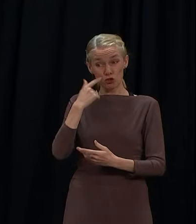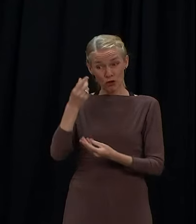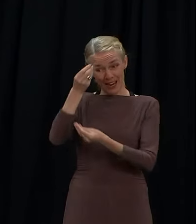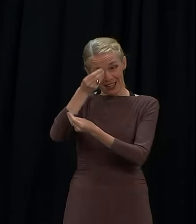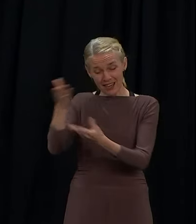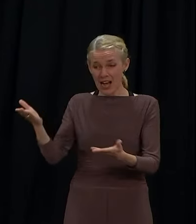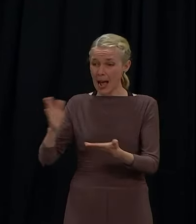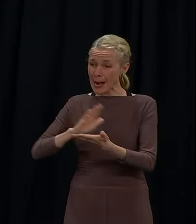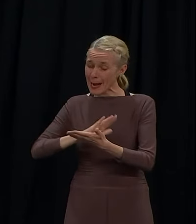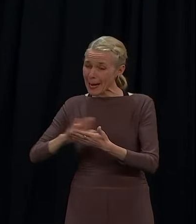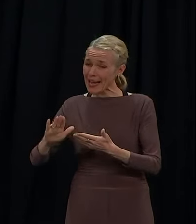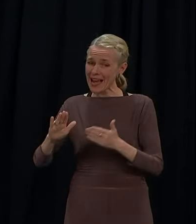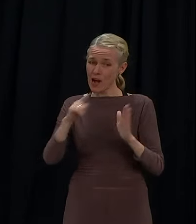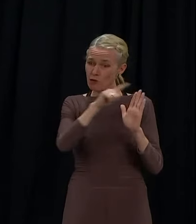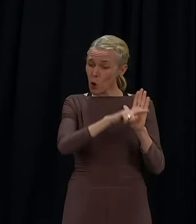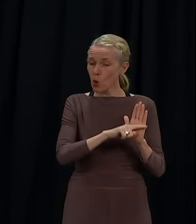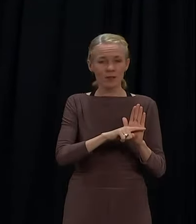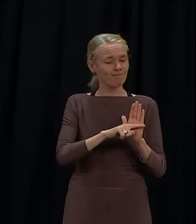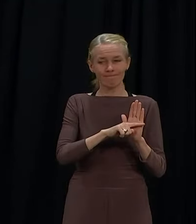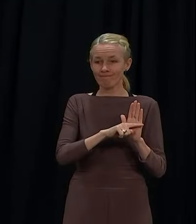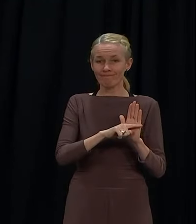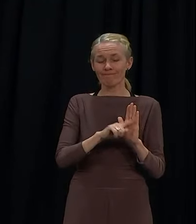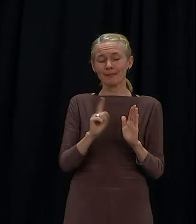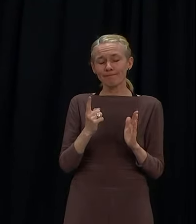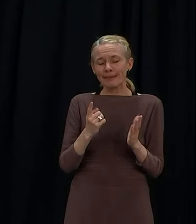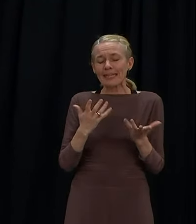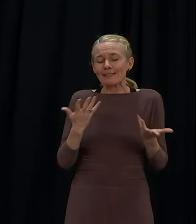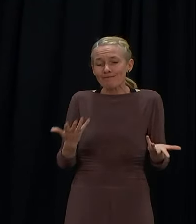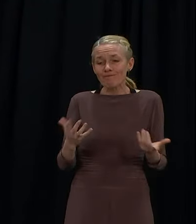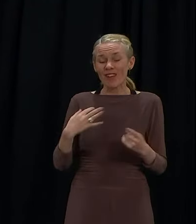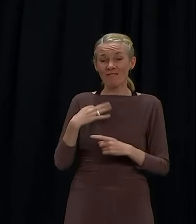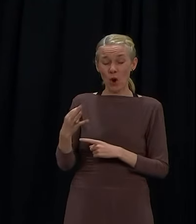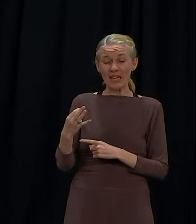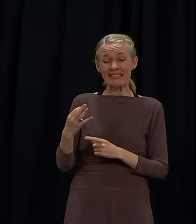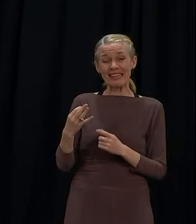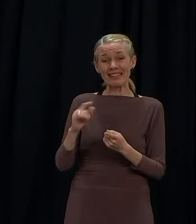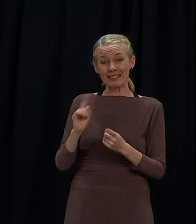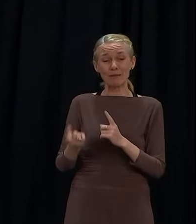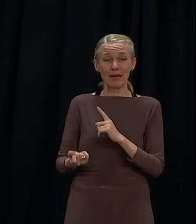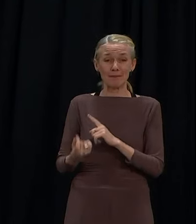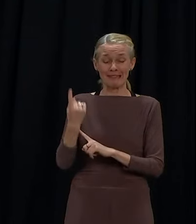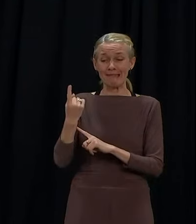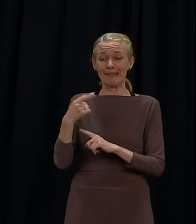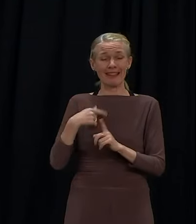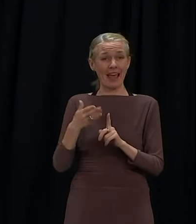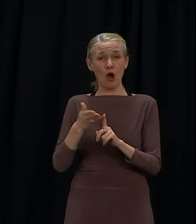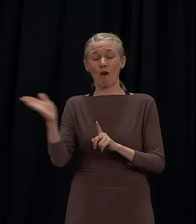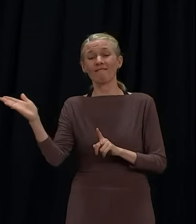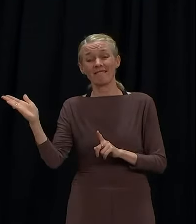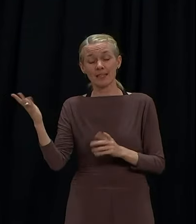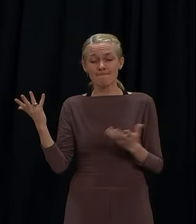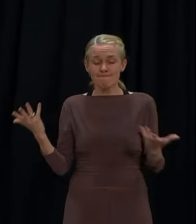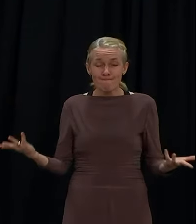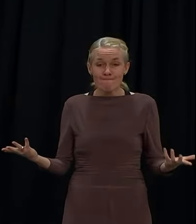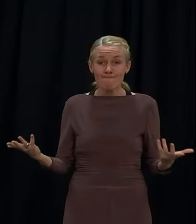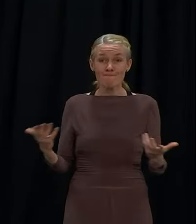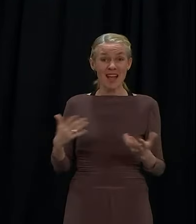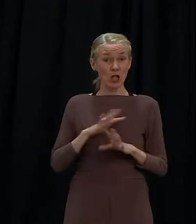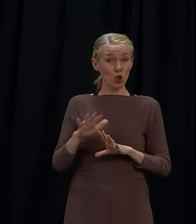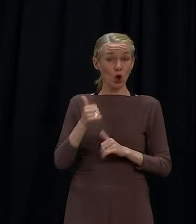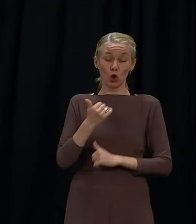that message to people, but human error amongst volunteers will from time to time happen. It's no excuse, but simply an